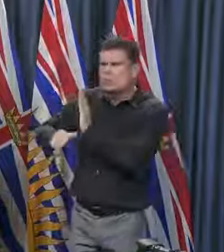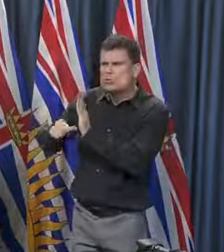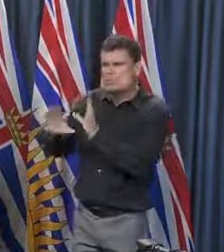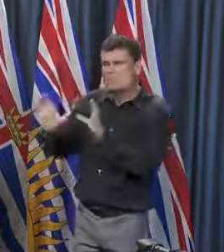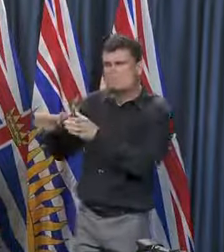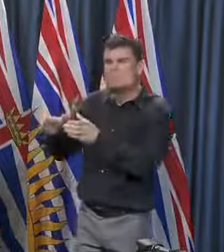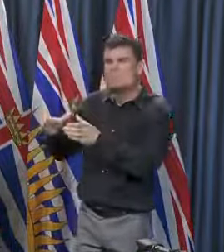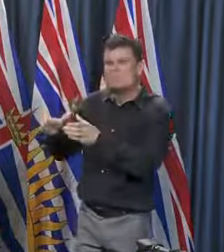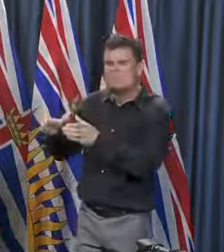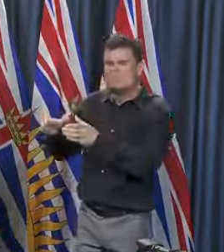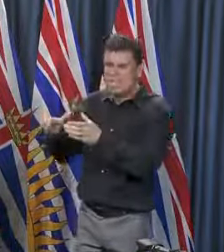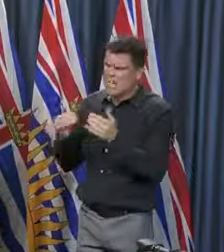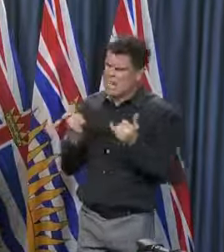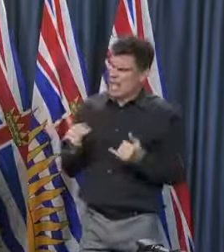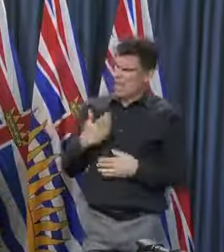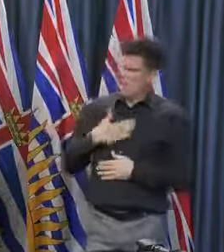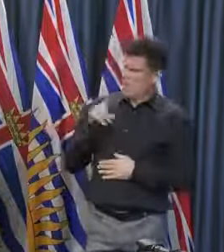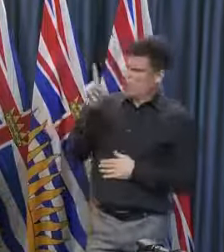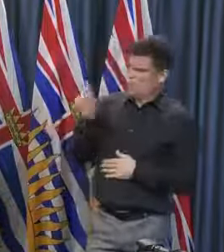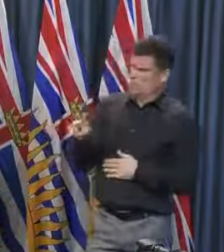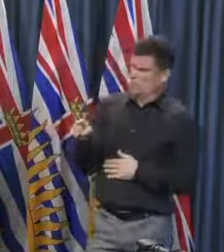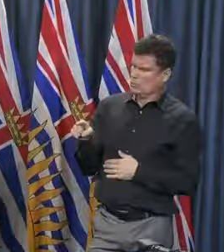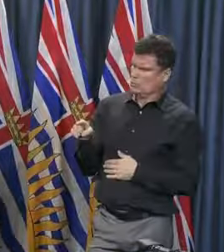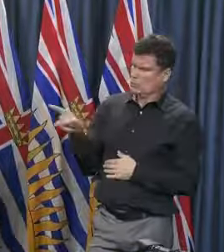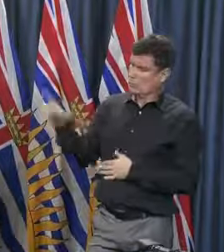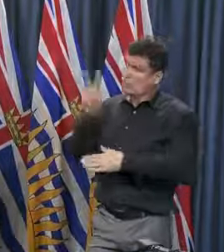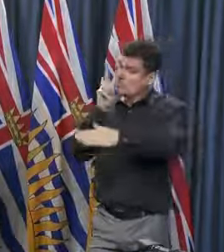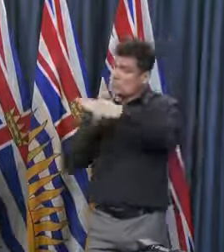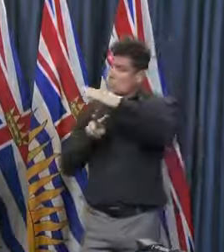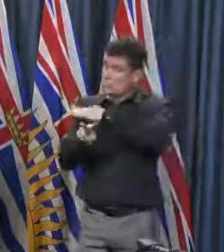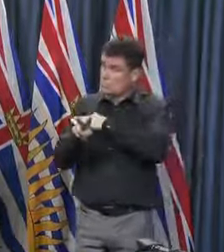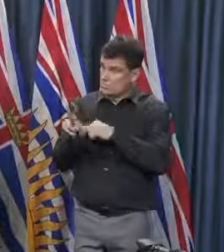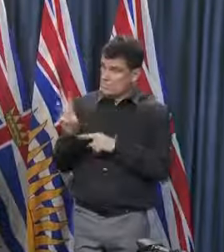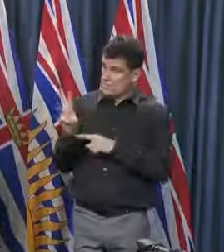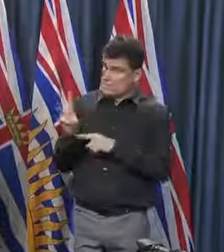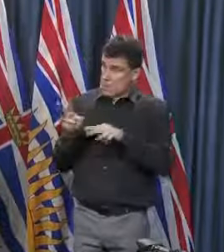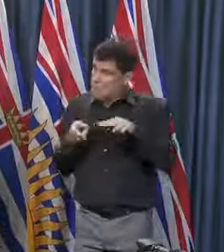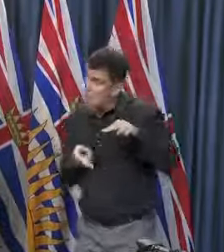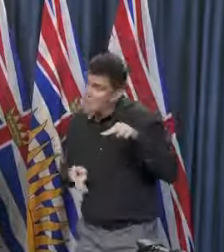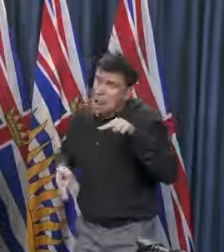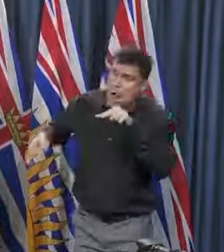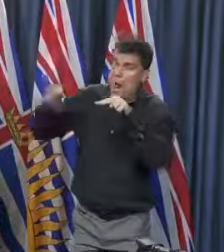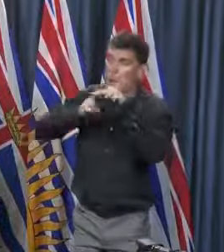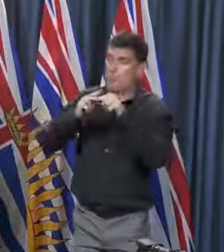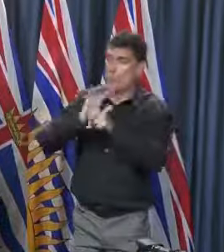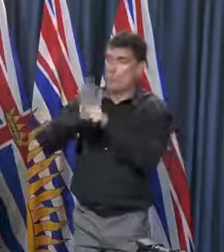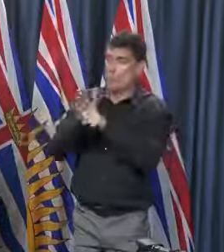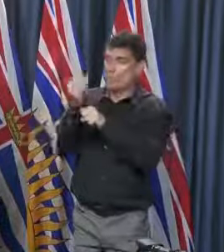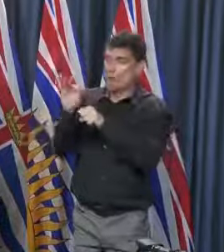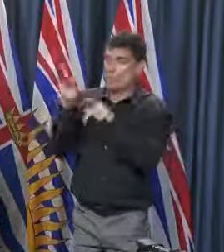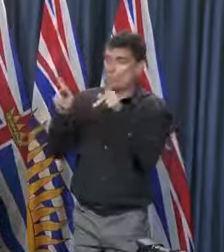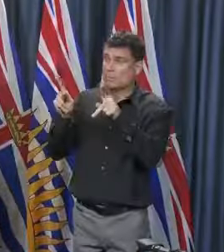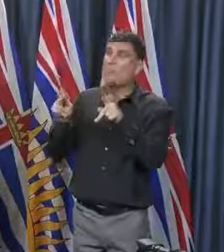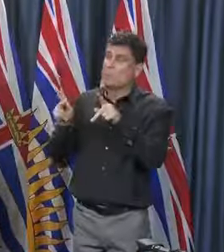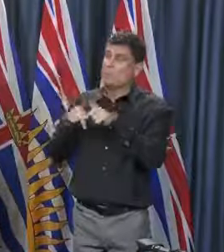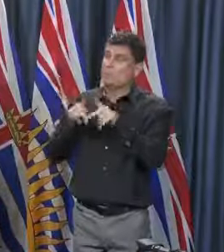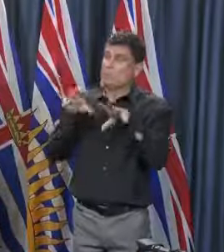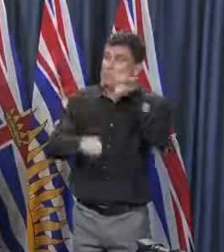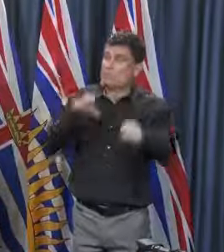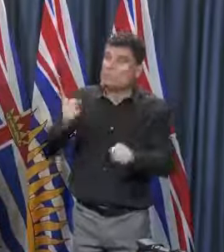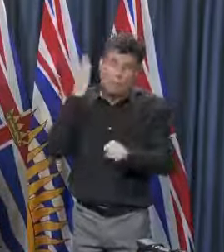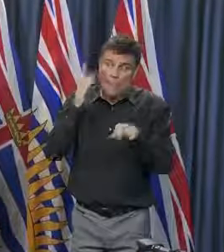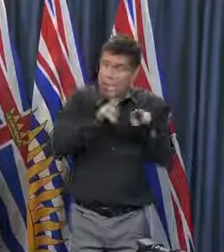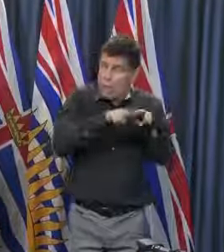many COVID-19 patients in a relatively short period of time? They're clearly going to see more cases, and we have to prepare for